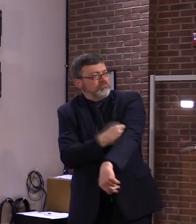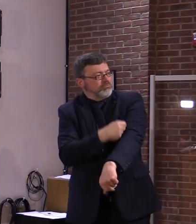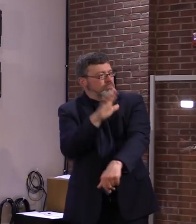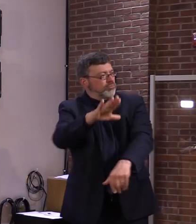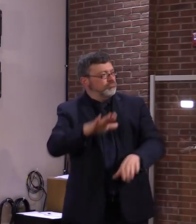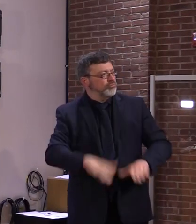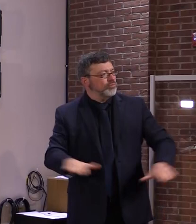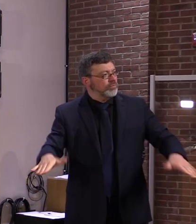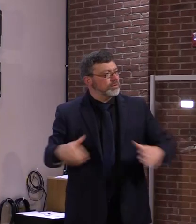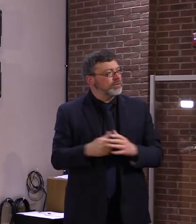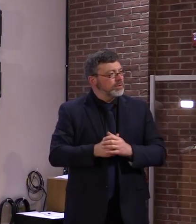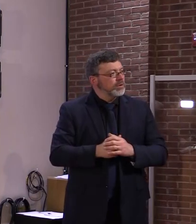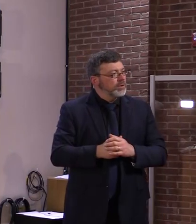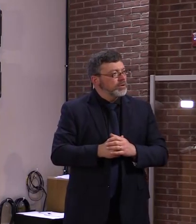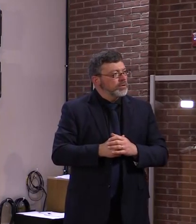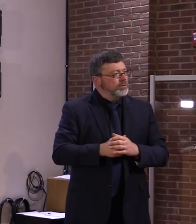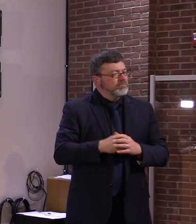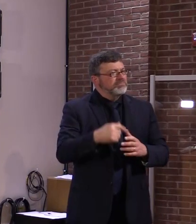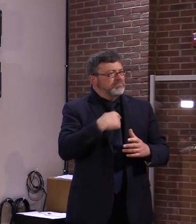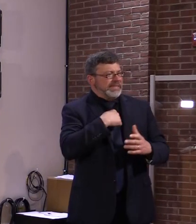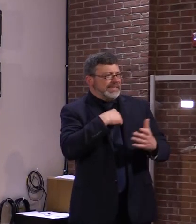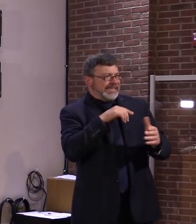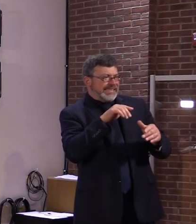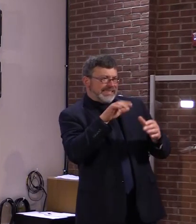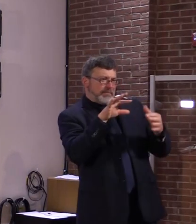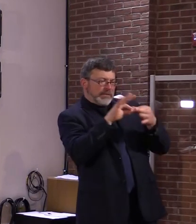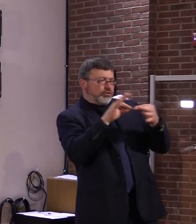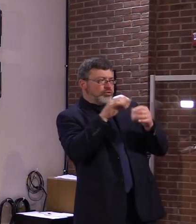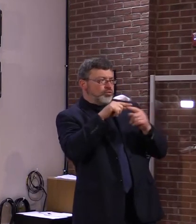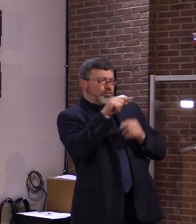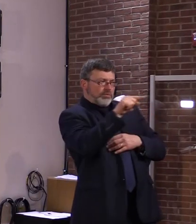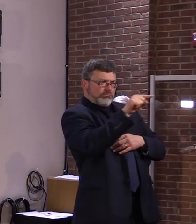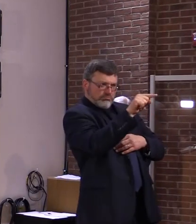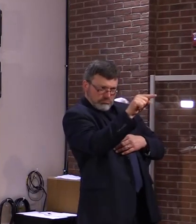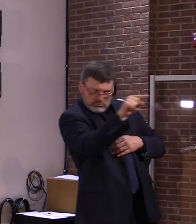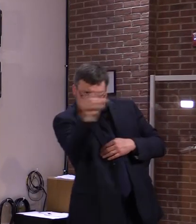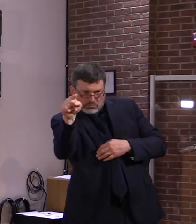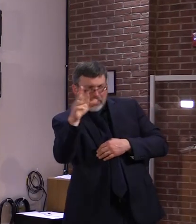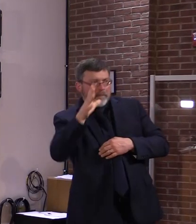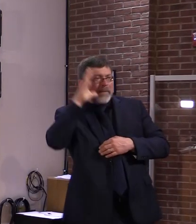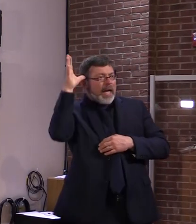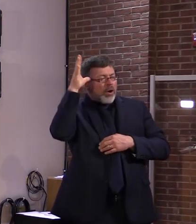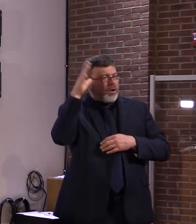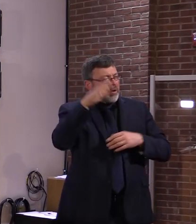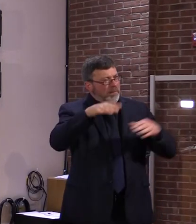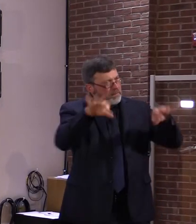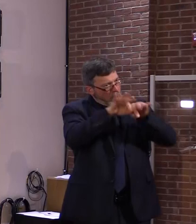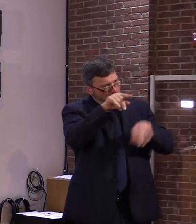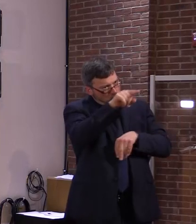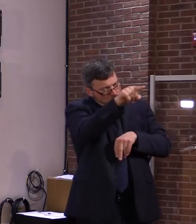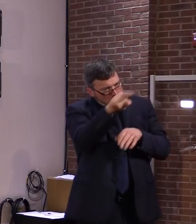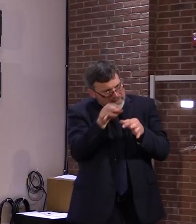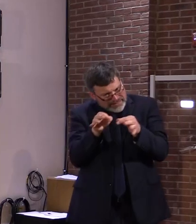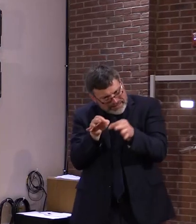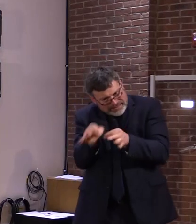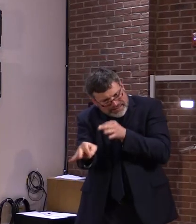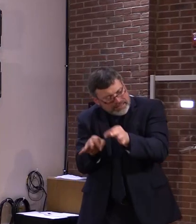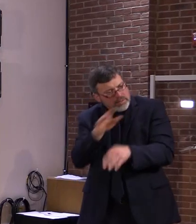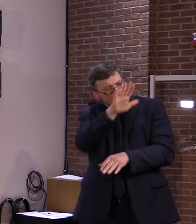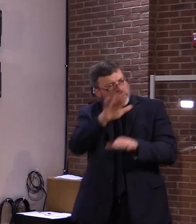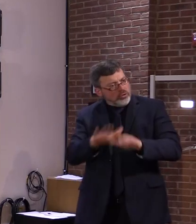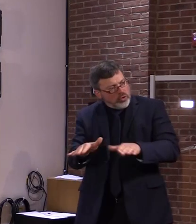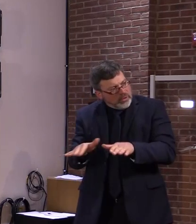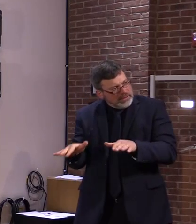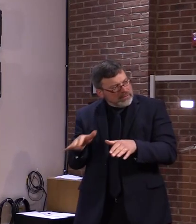vaccine, but that won't last long. Talk them through how the vaccine will teach their body to fight off the